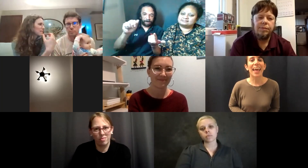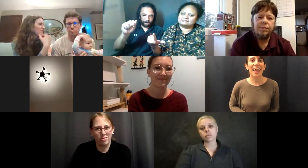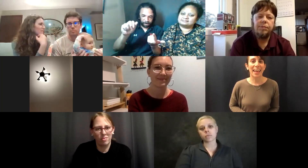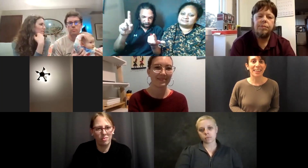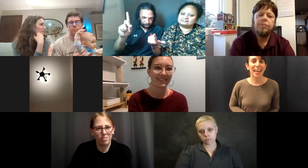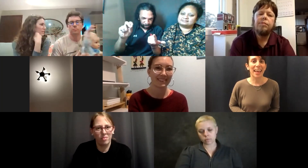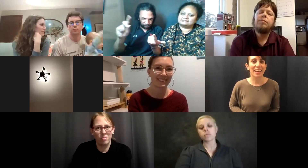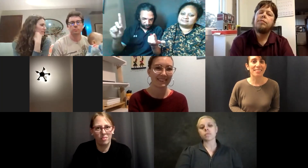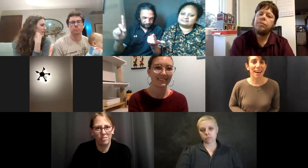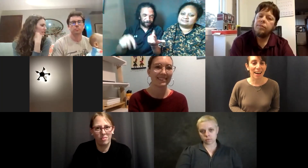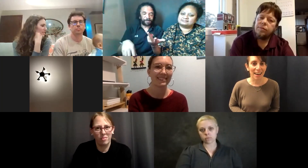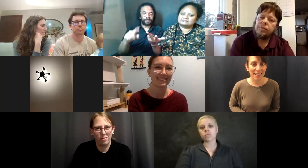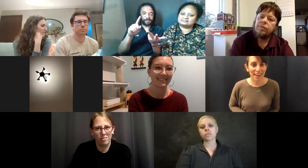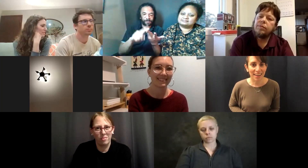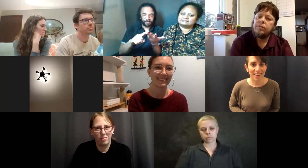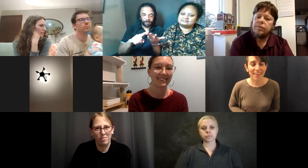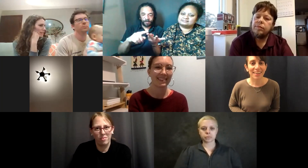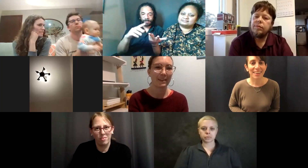and Anna Dodd,